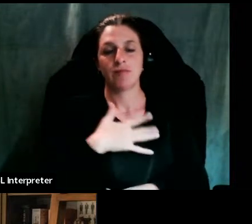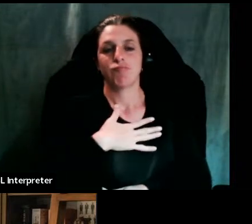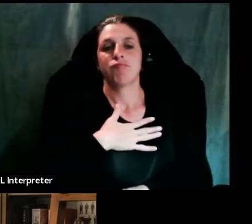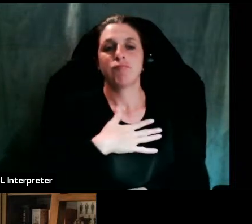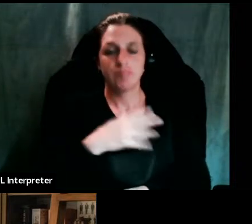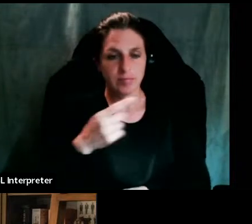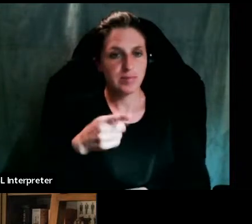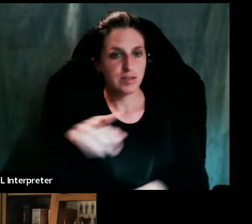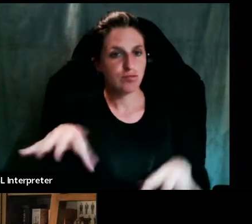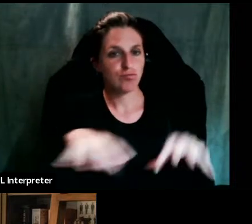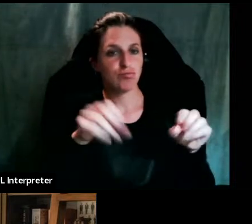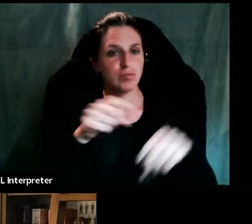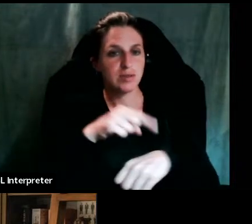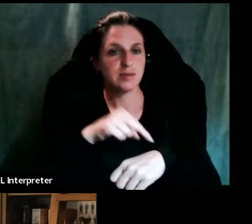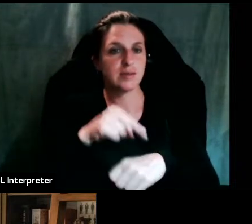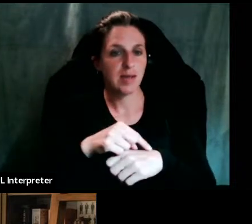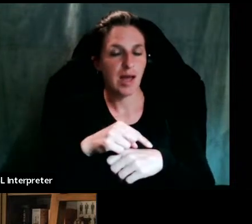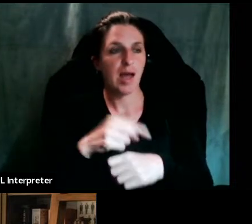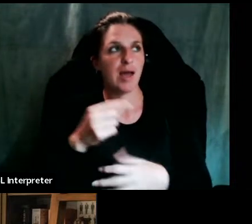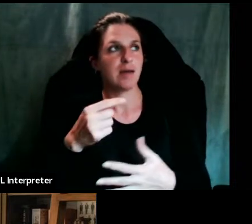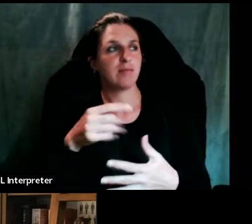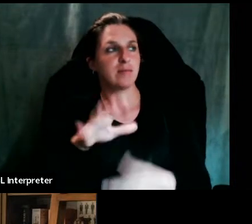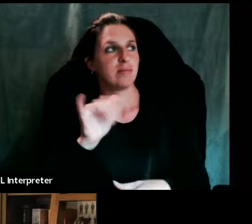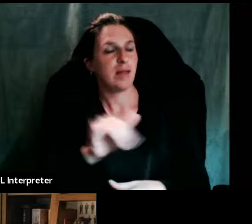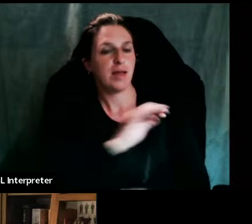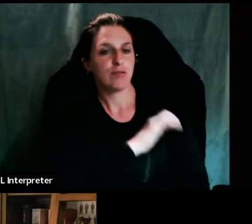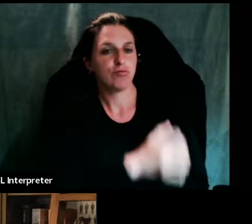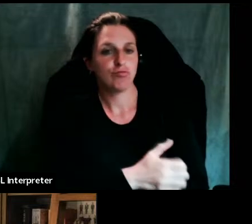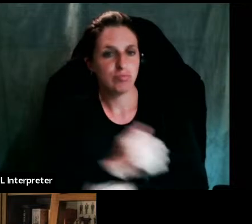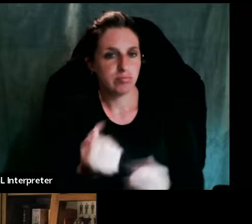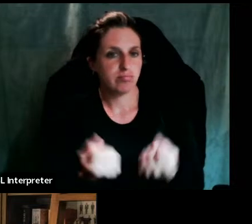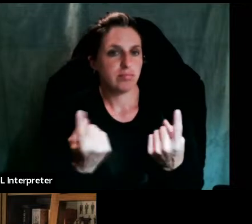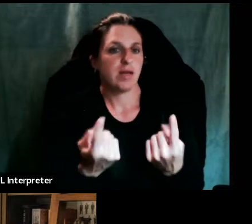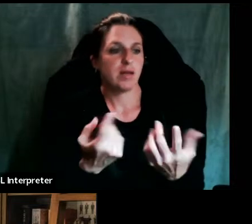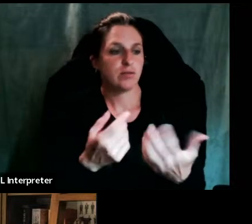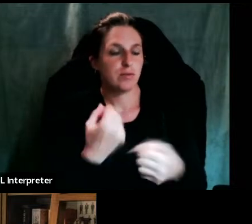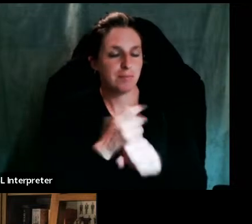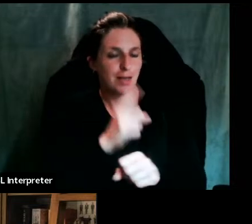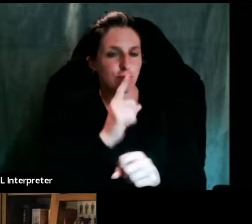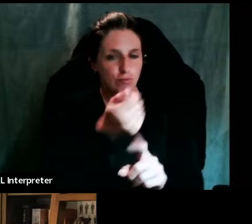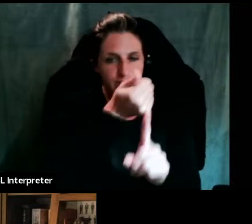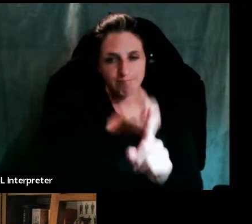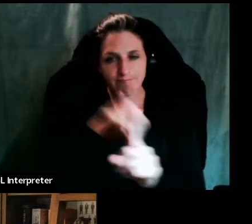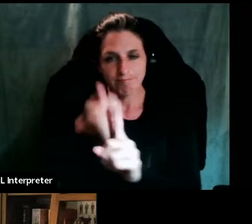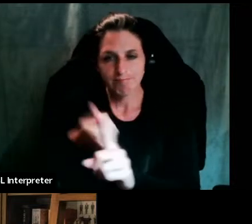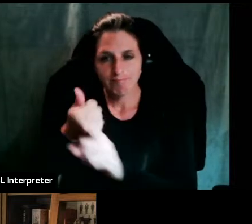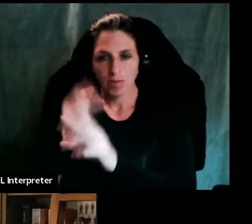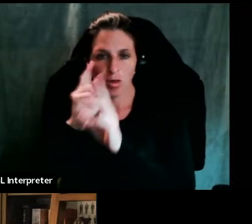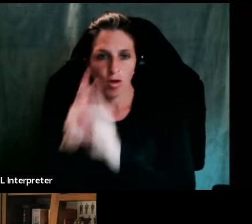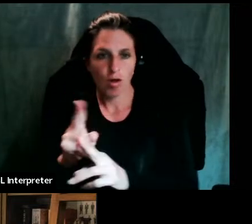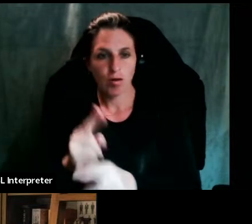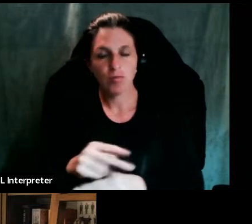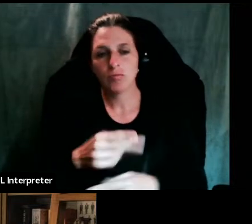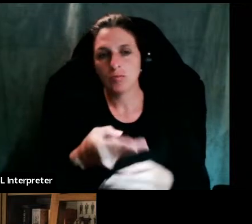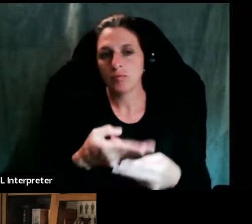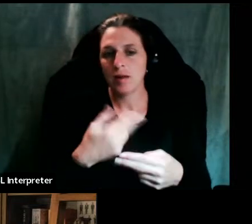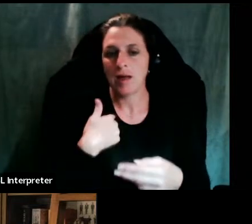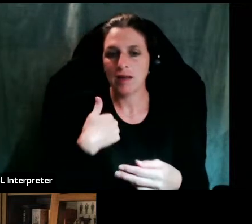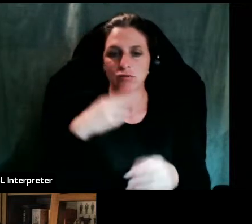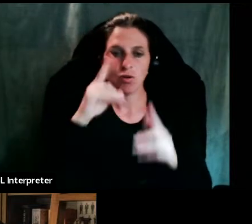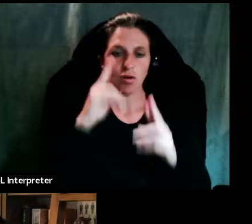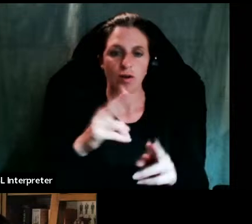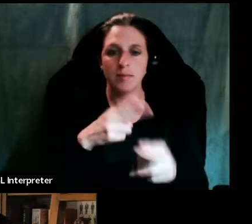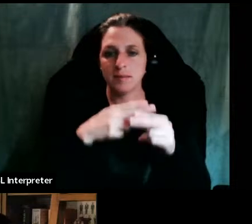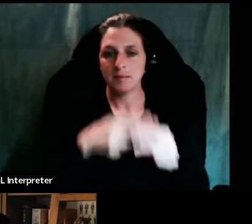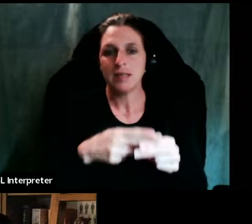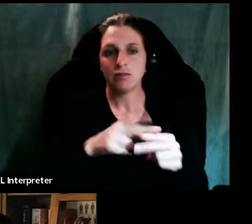time and energy to make sure that everyone was honored. That got honorable mention. And that really means a